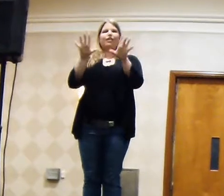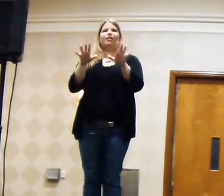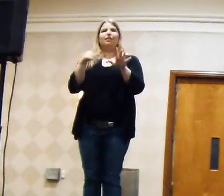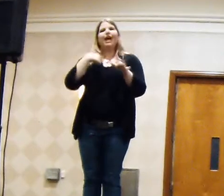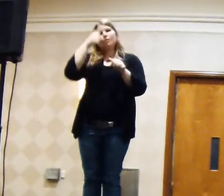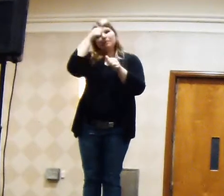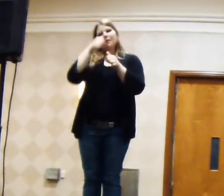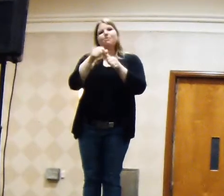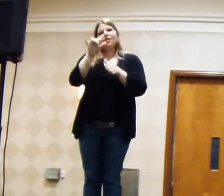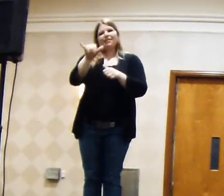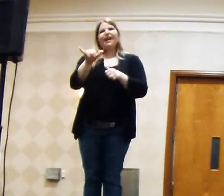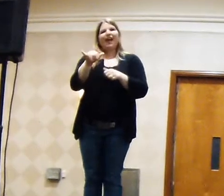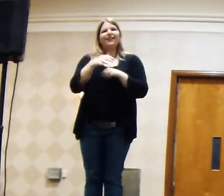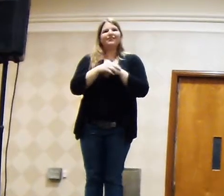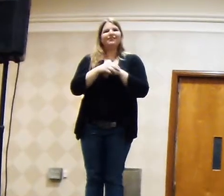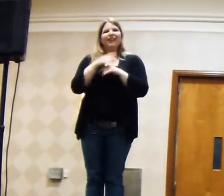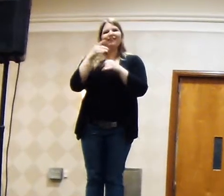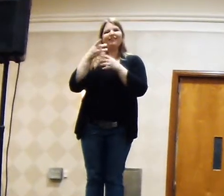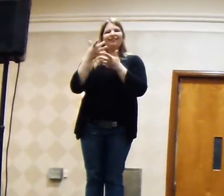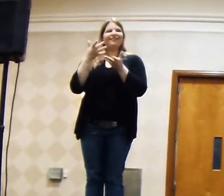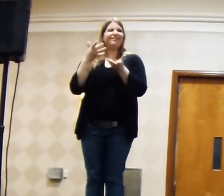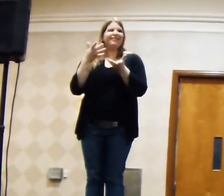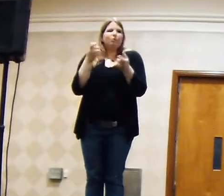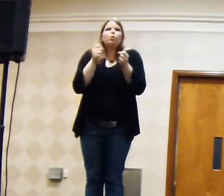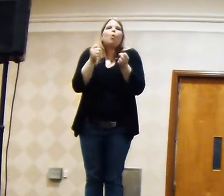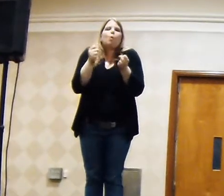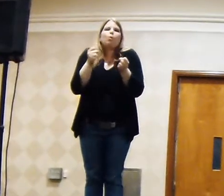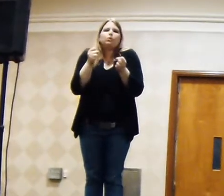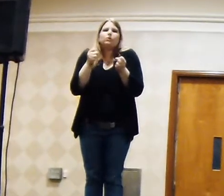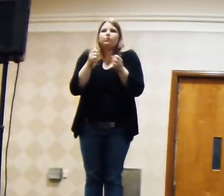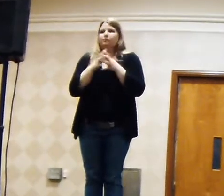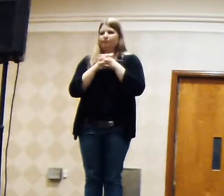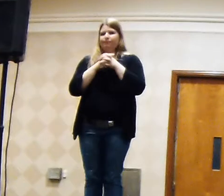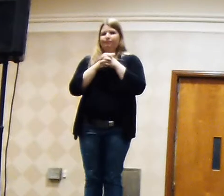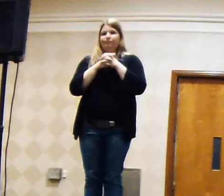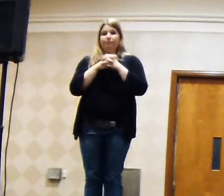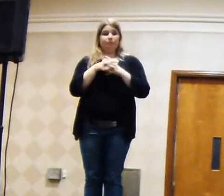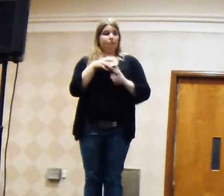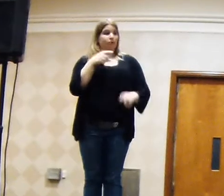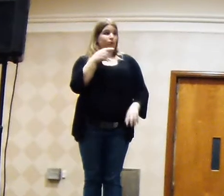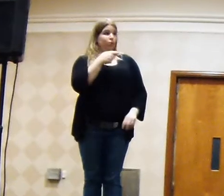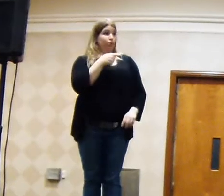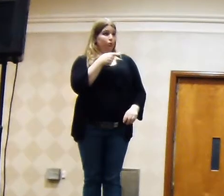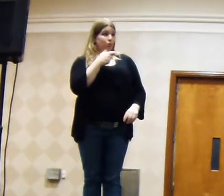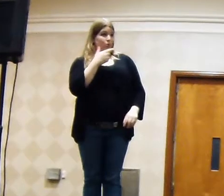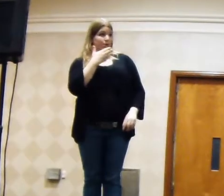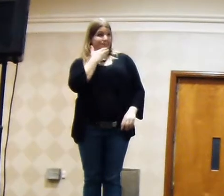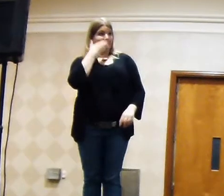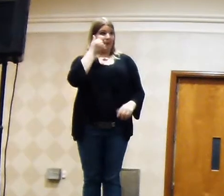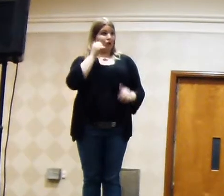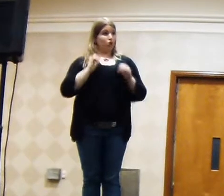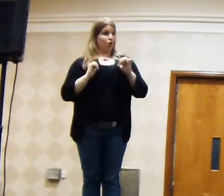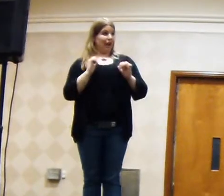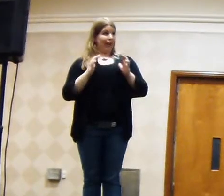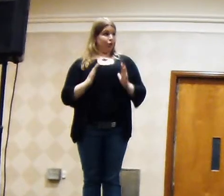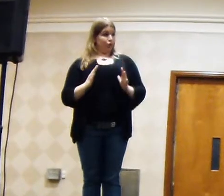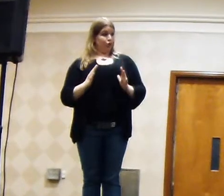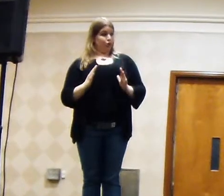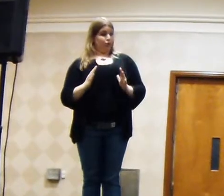what I remember, being very cold. But do you think it made you a better actor?